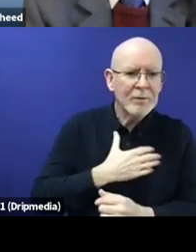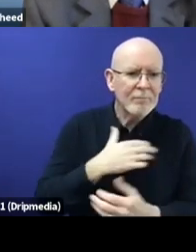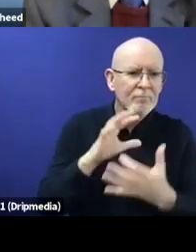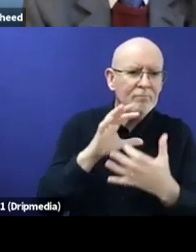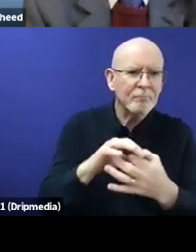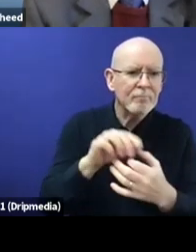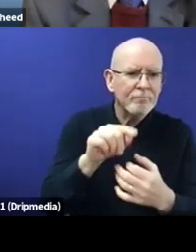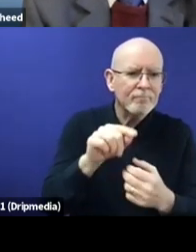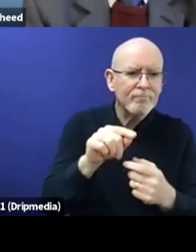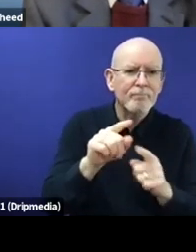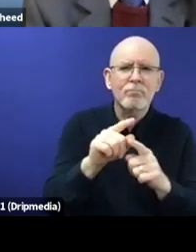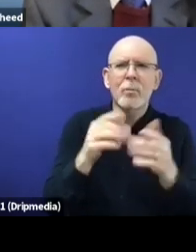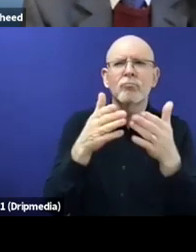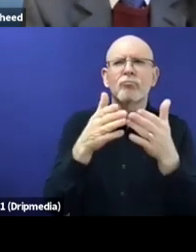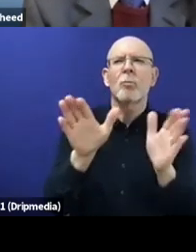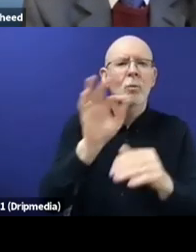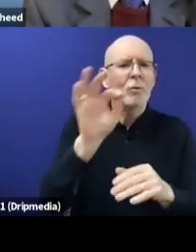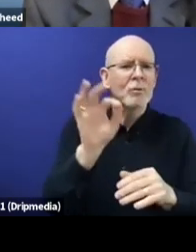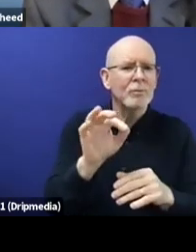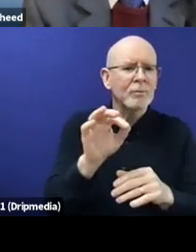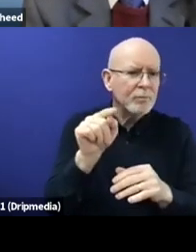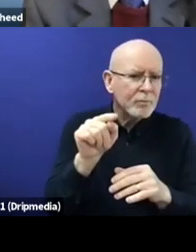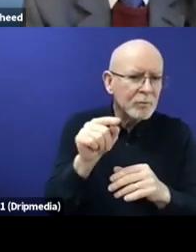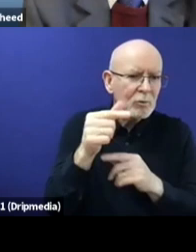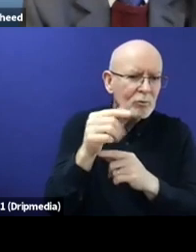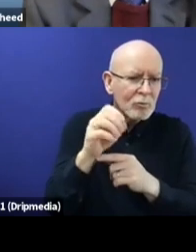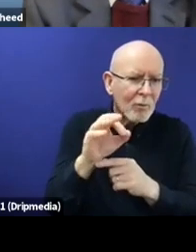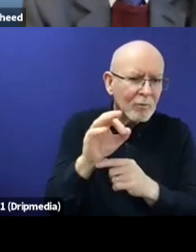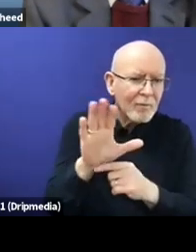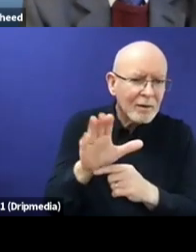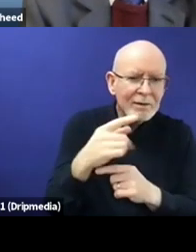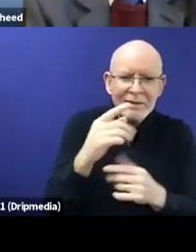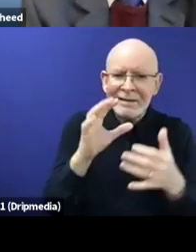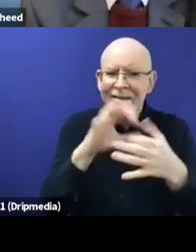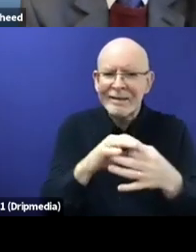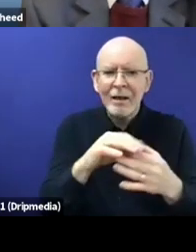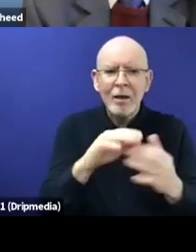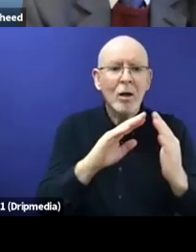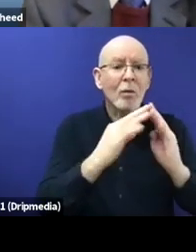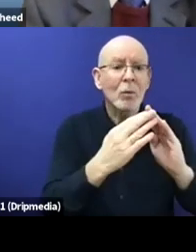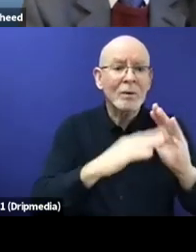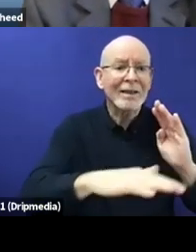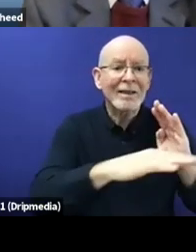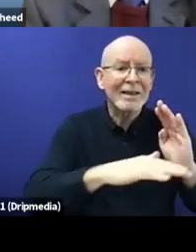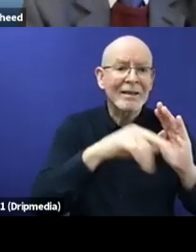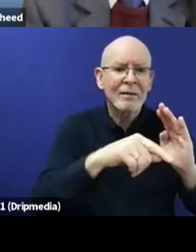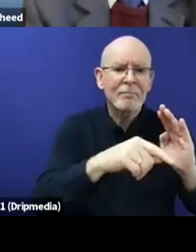settling in well, and being, of course, able to claim their rights. Of course, the status is a legal status, but having